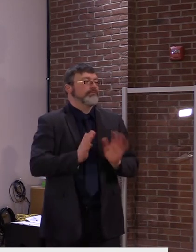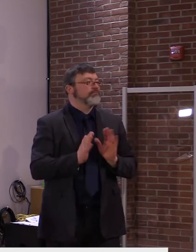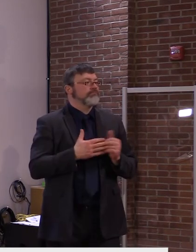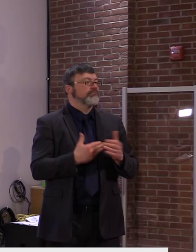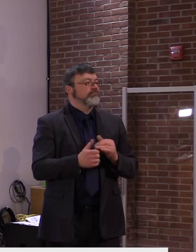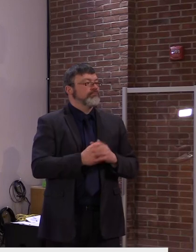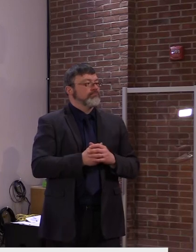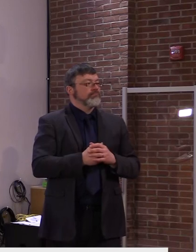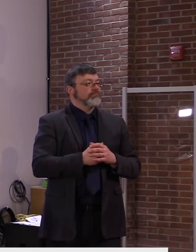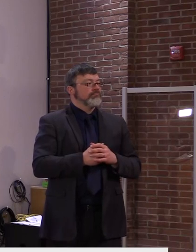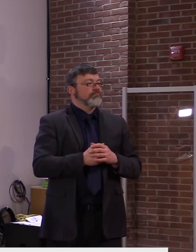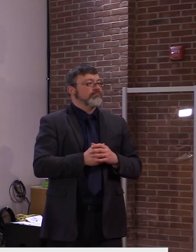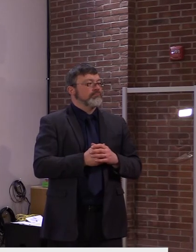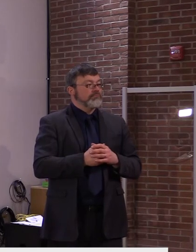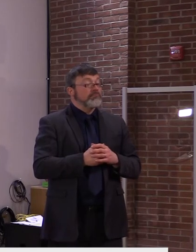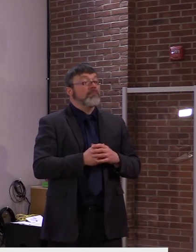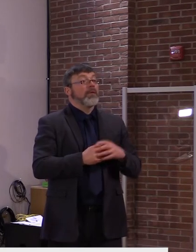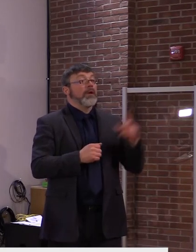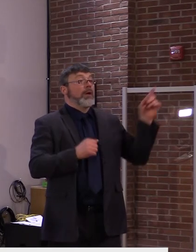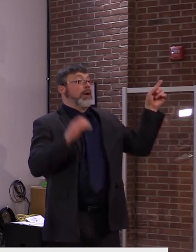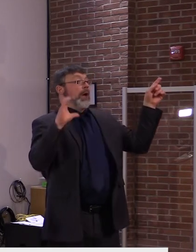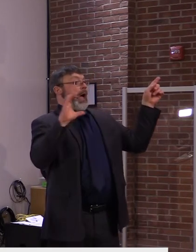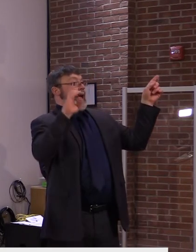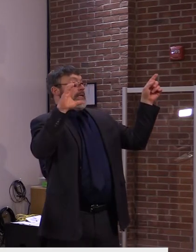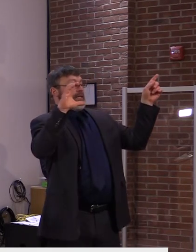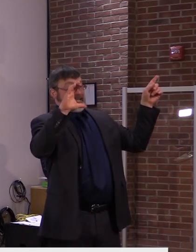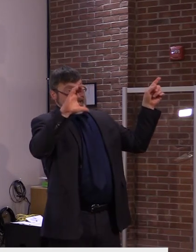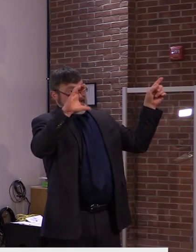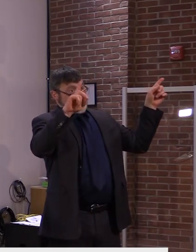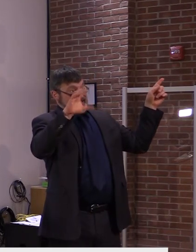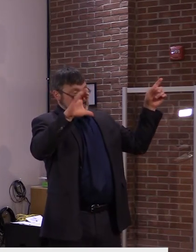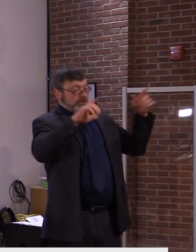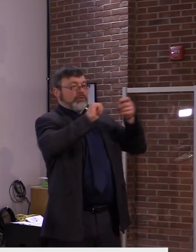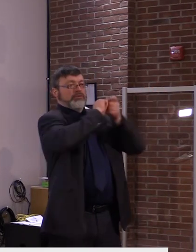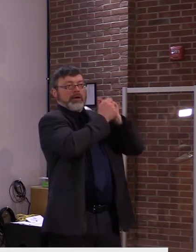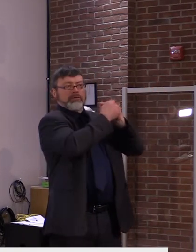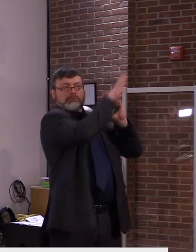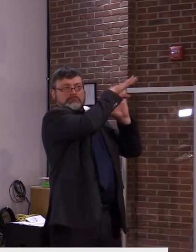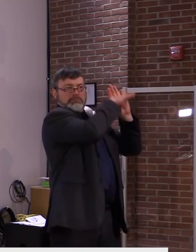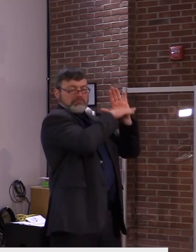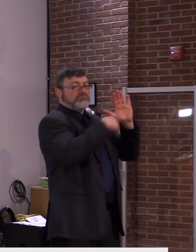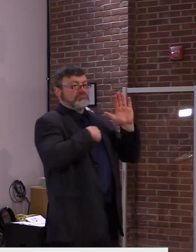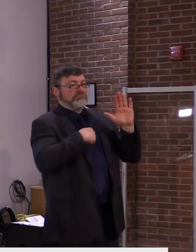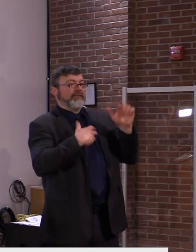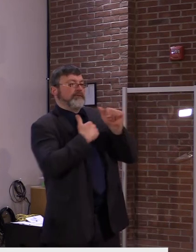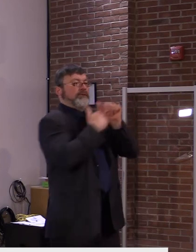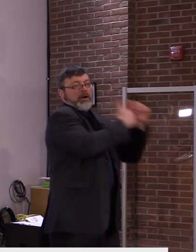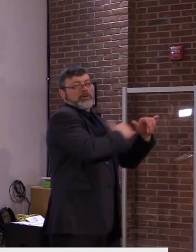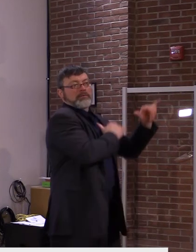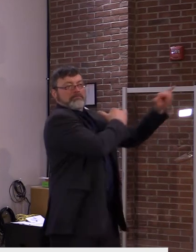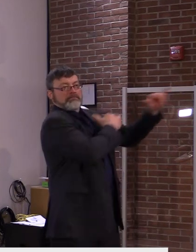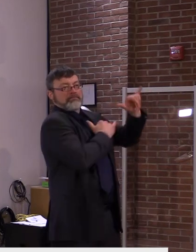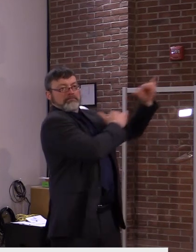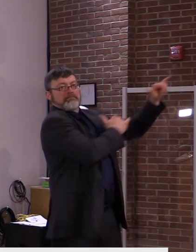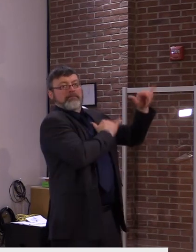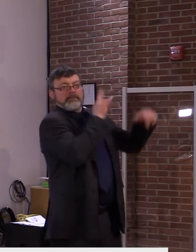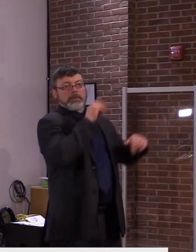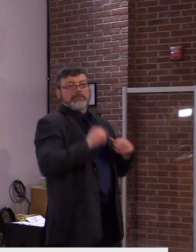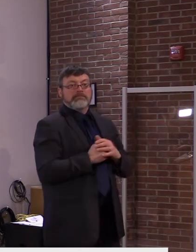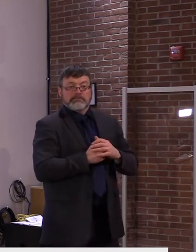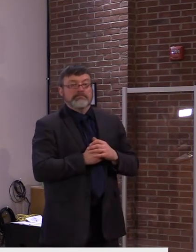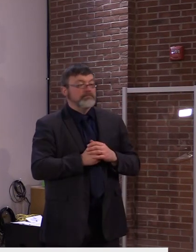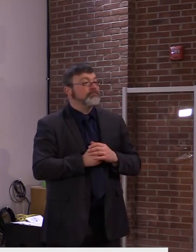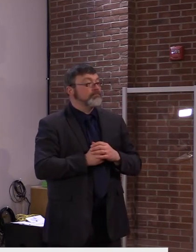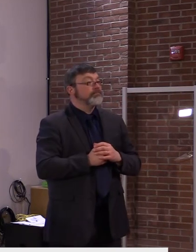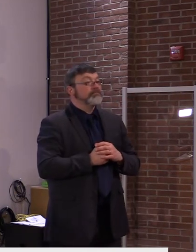in those 90 days, but also that you won't be able to spread the virus either. As you know,